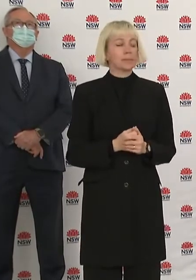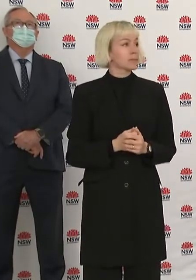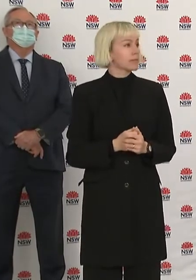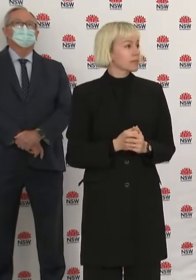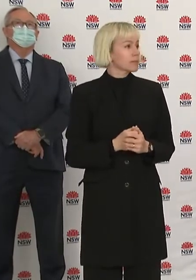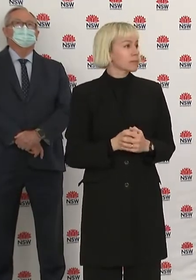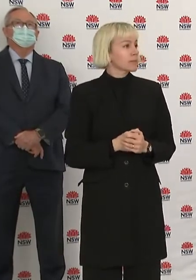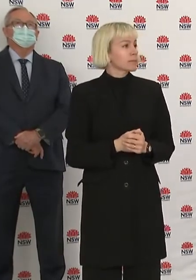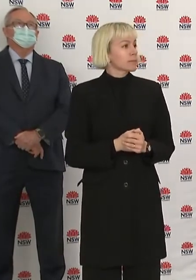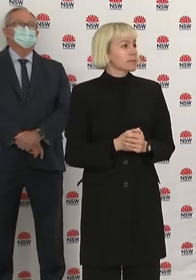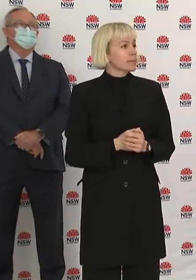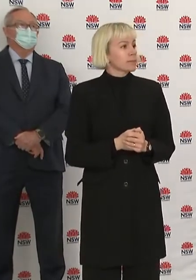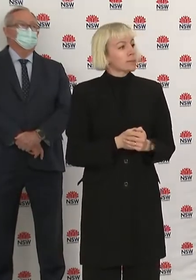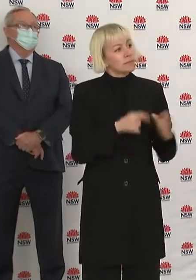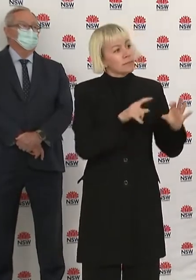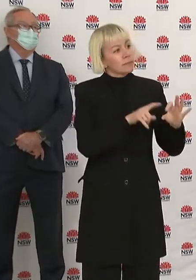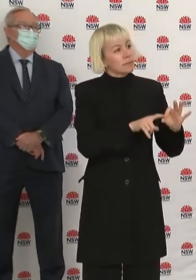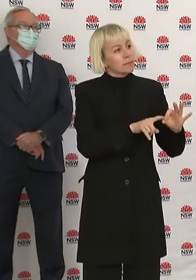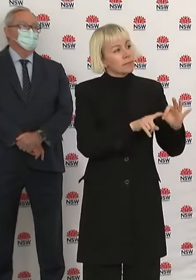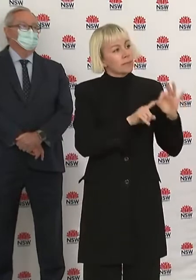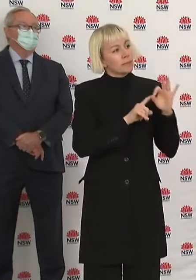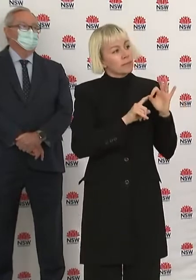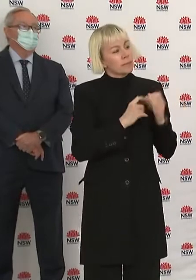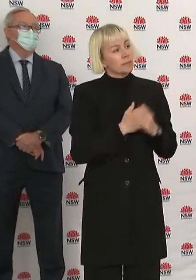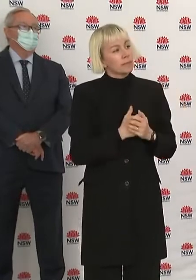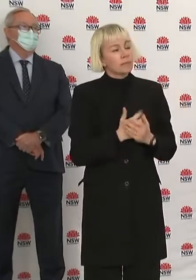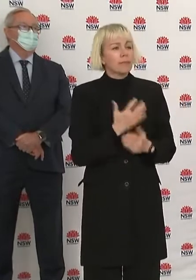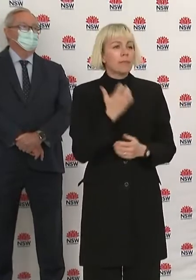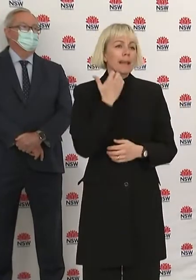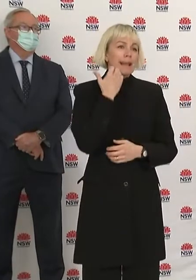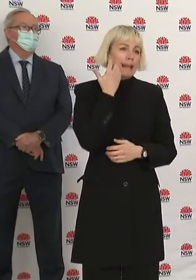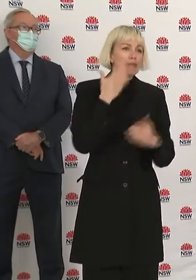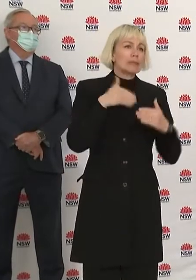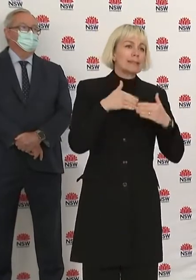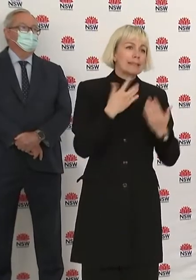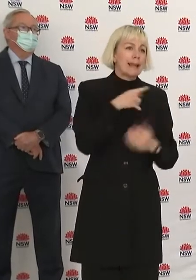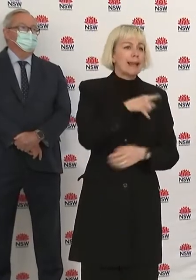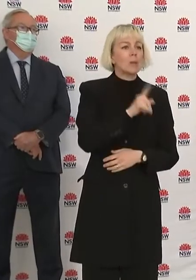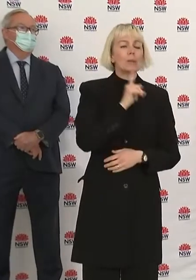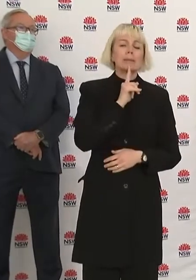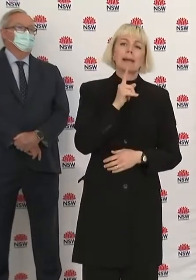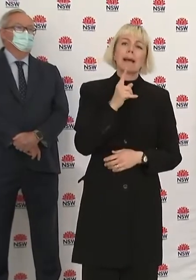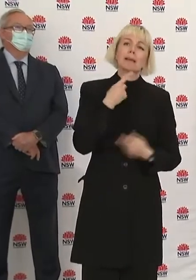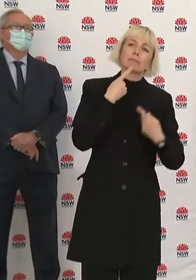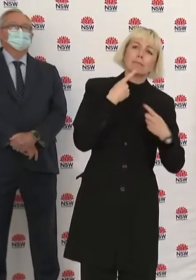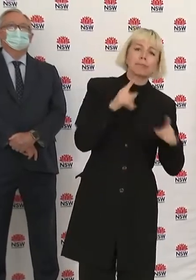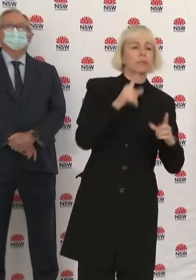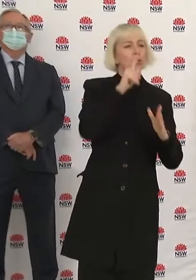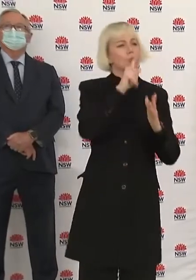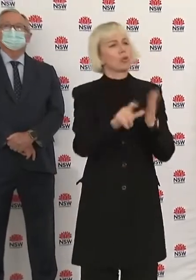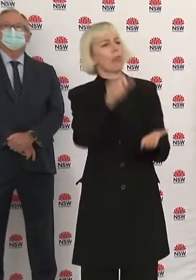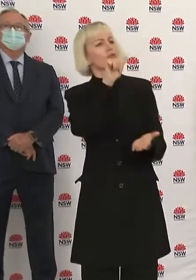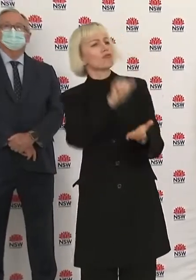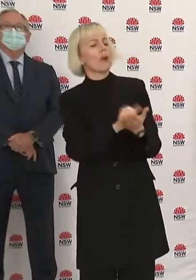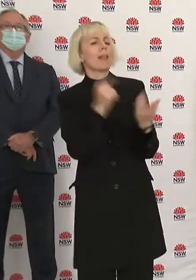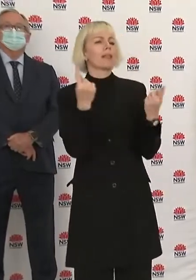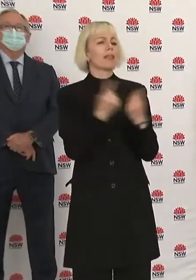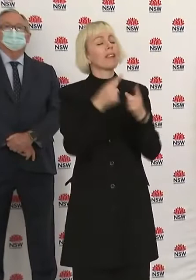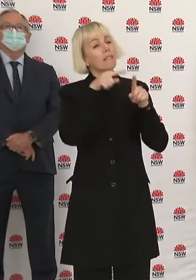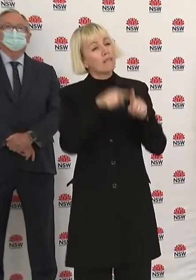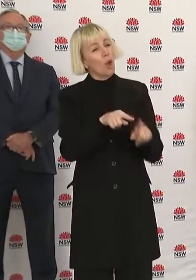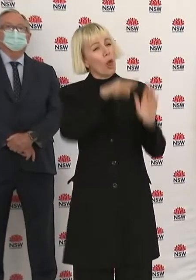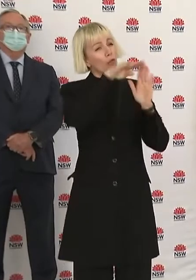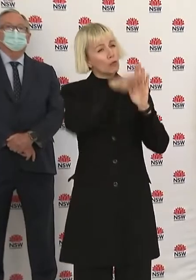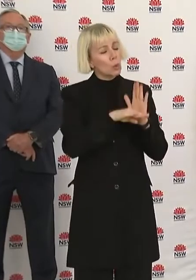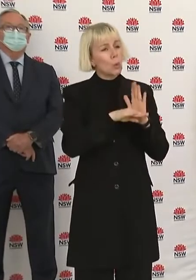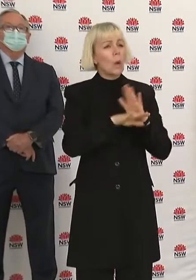I know that Premier. Every day we're hearing, do the right thing, don't engage with people outside of your household, don't see friends or extended family, yet we're still